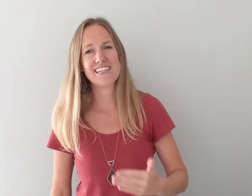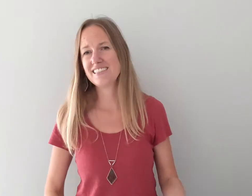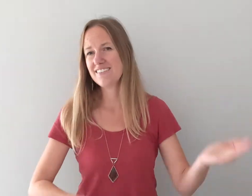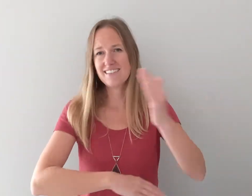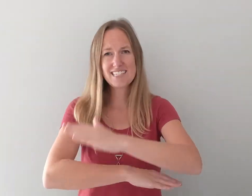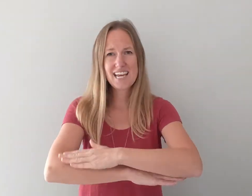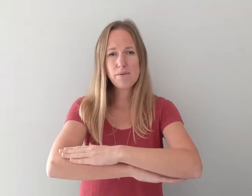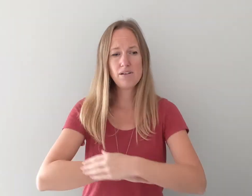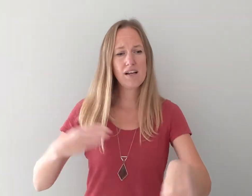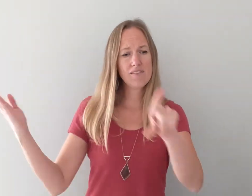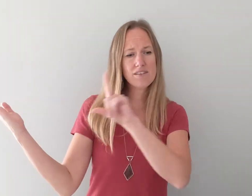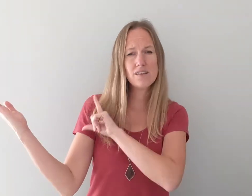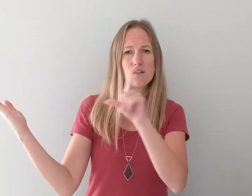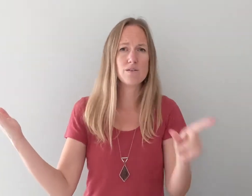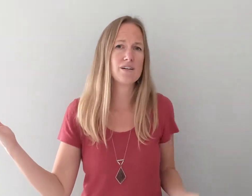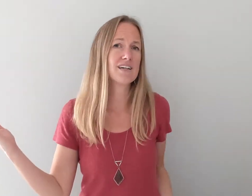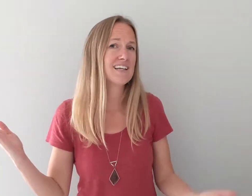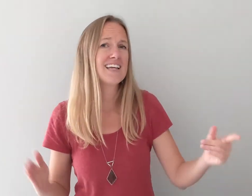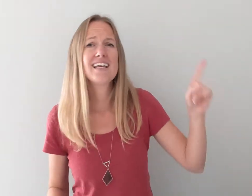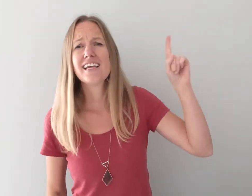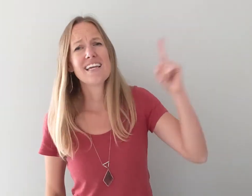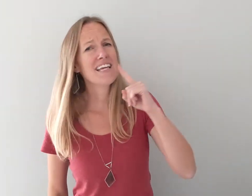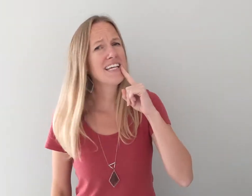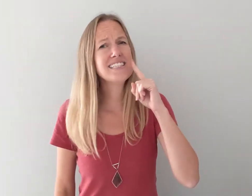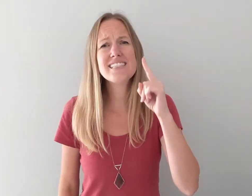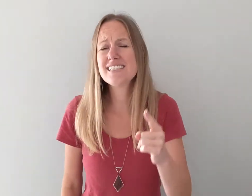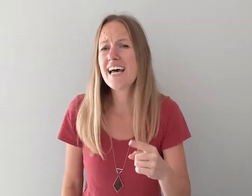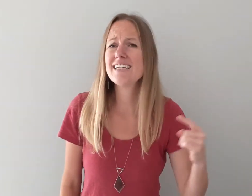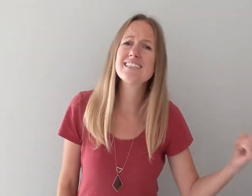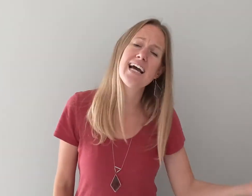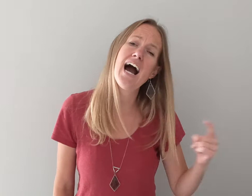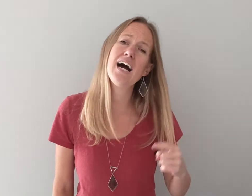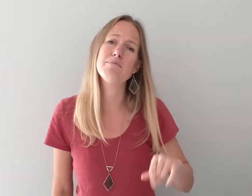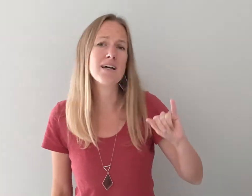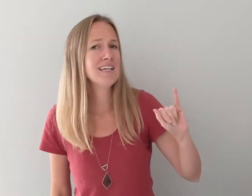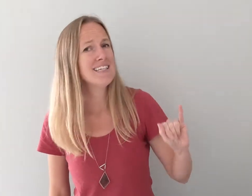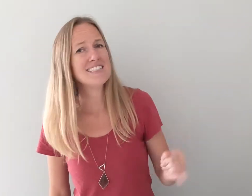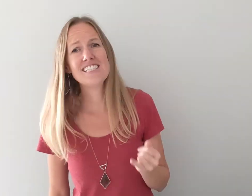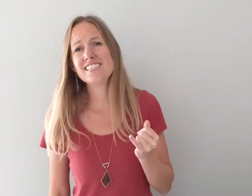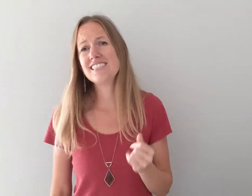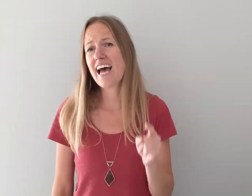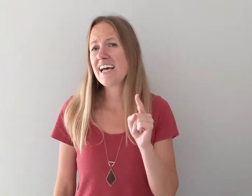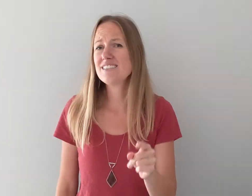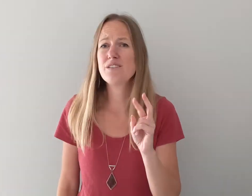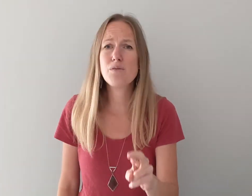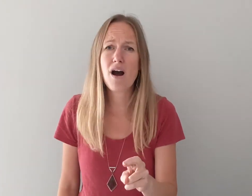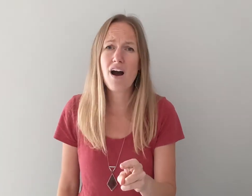to the table of the Lord. He says, come just as you